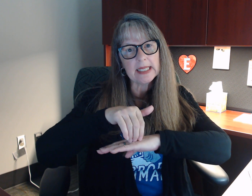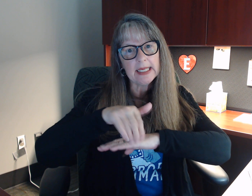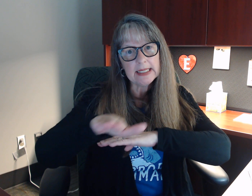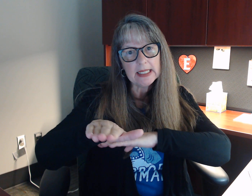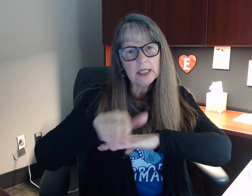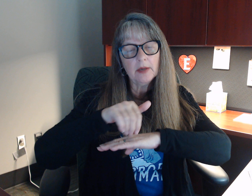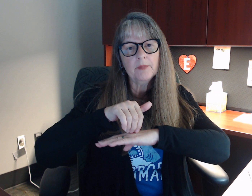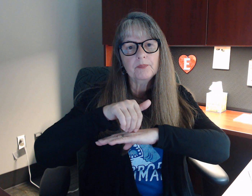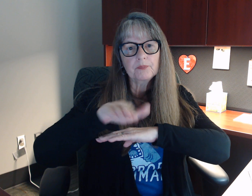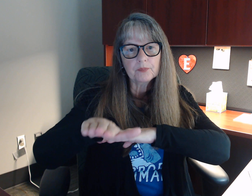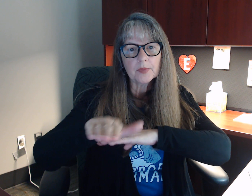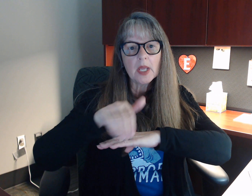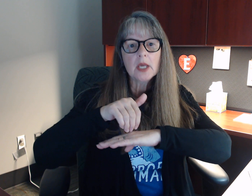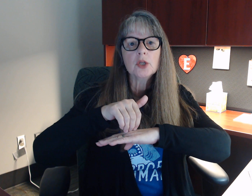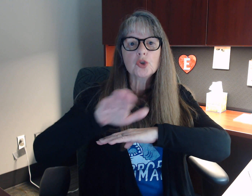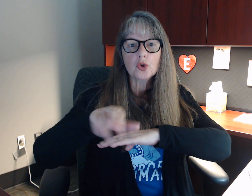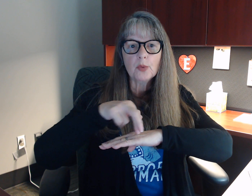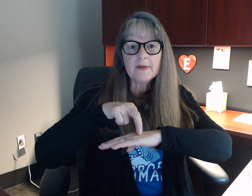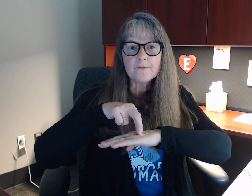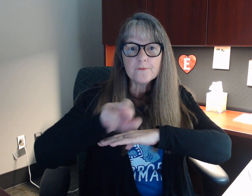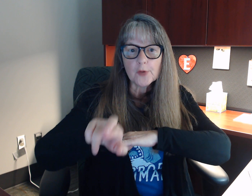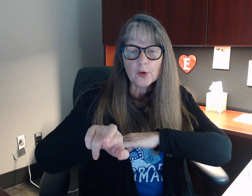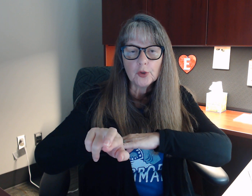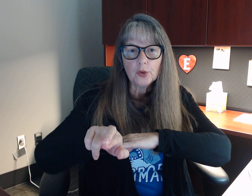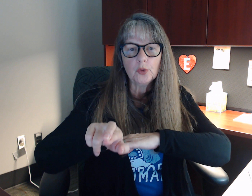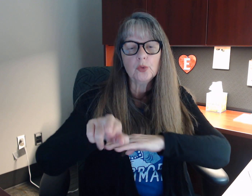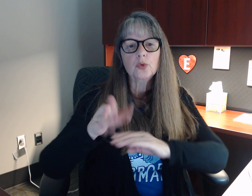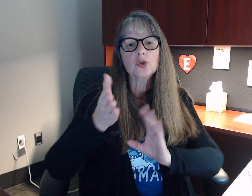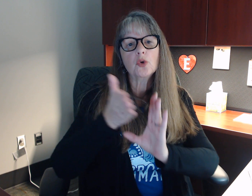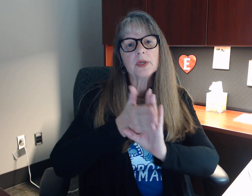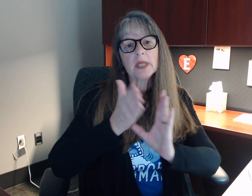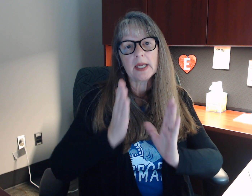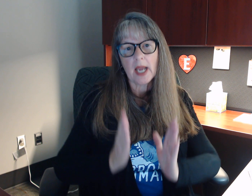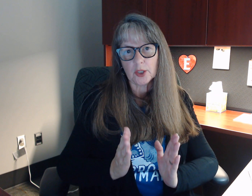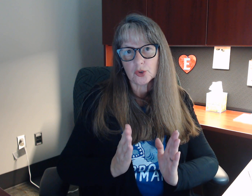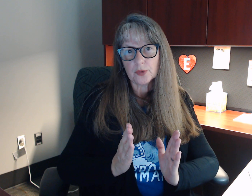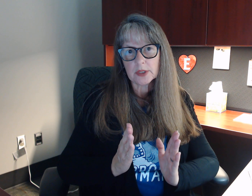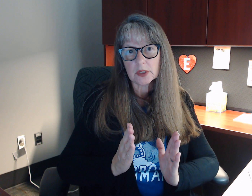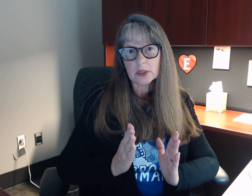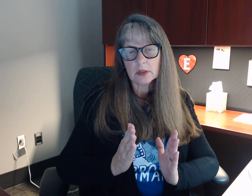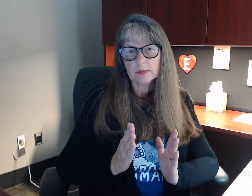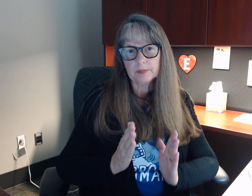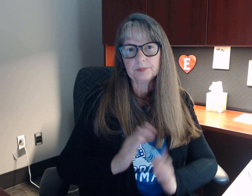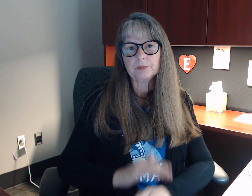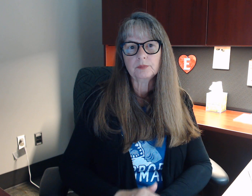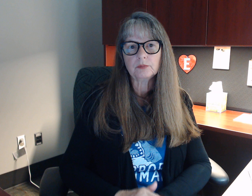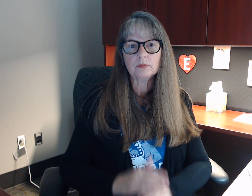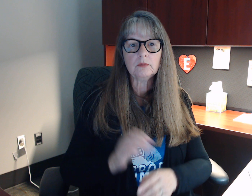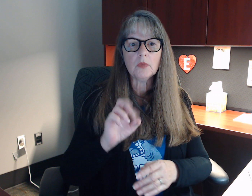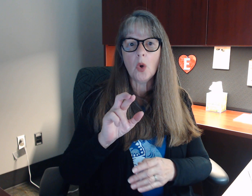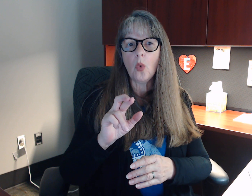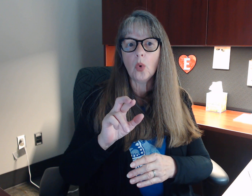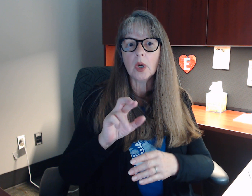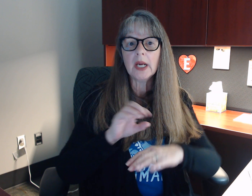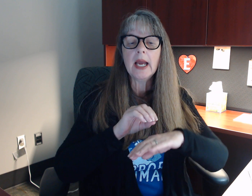send, to refer you to a psychiatrist or